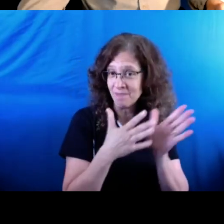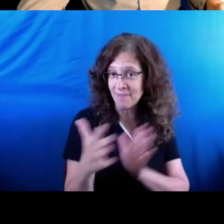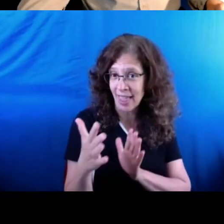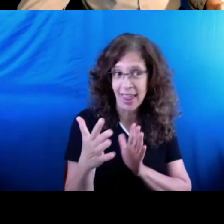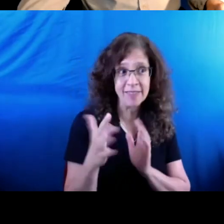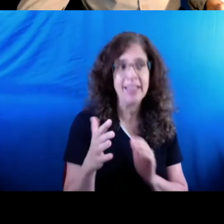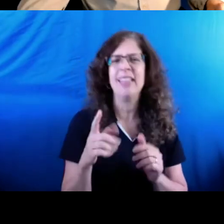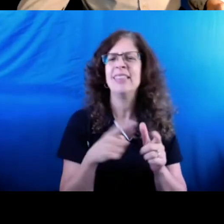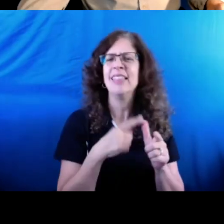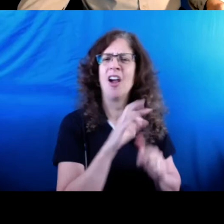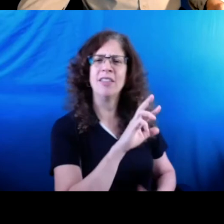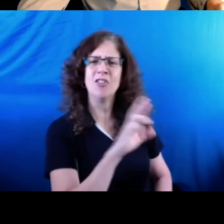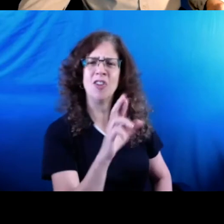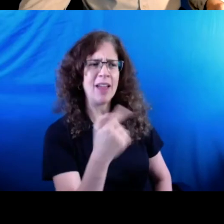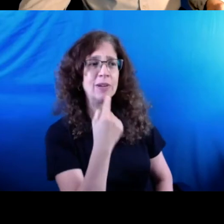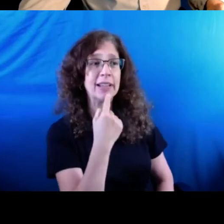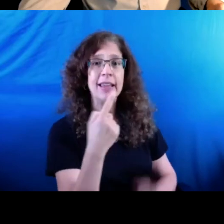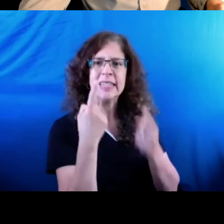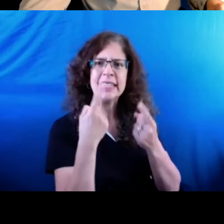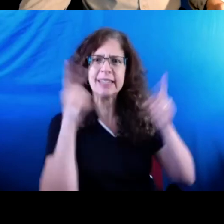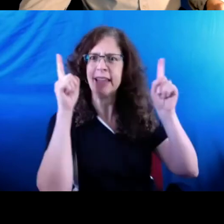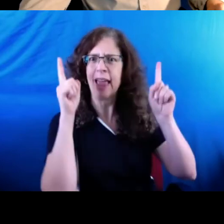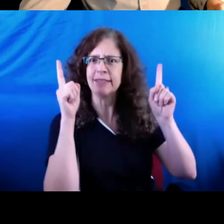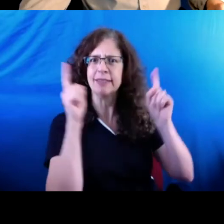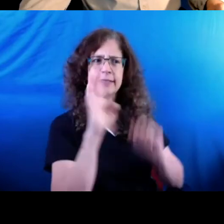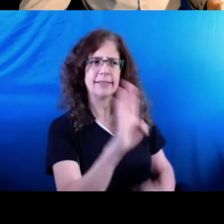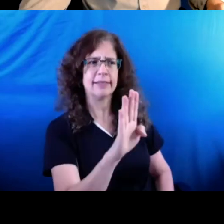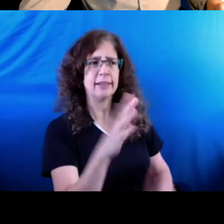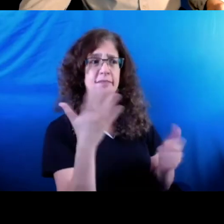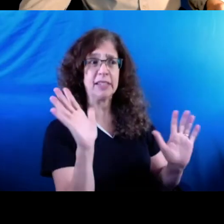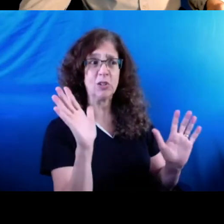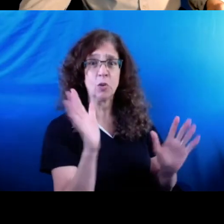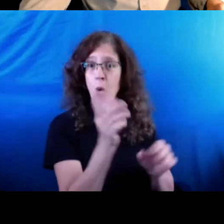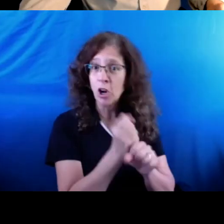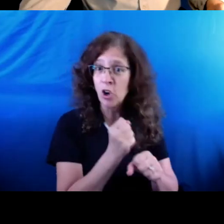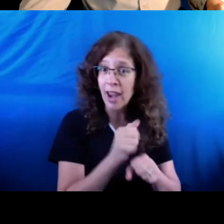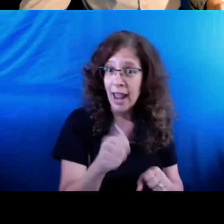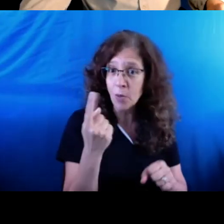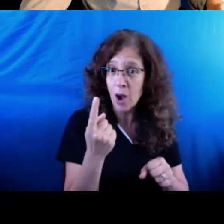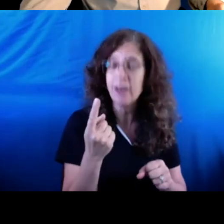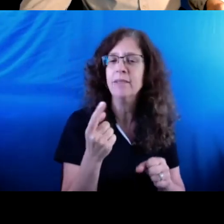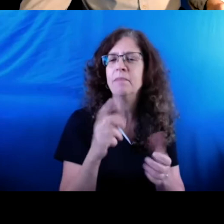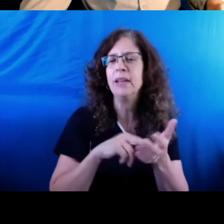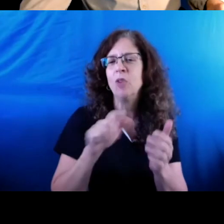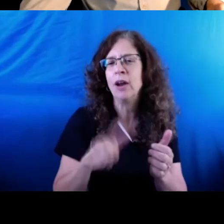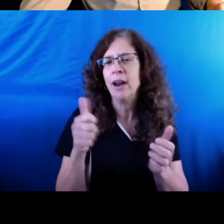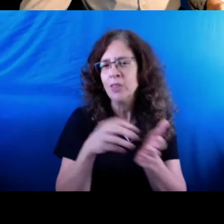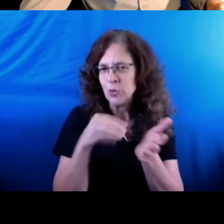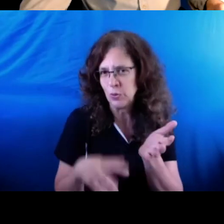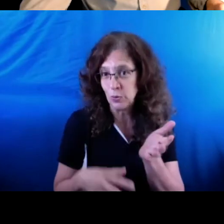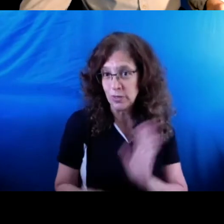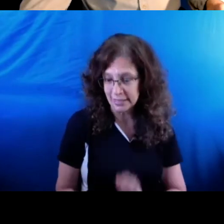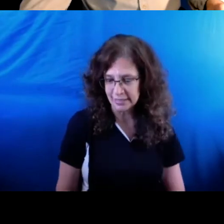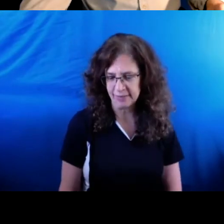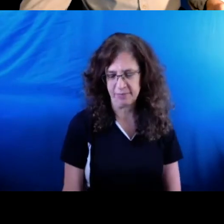And then you create a study plan. And then on the right, it says success. You want to create another